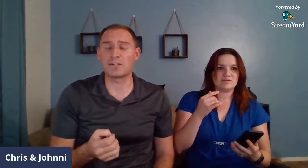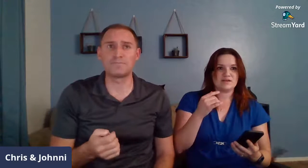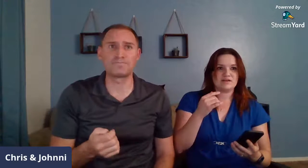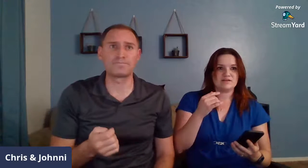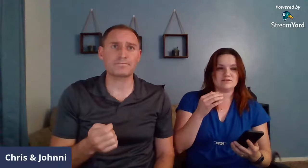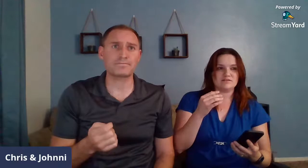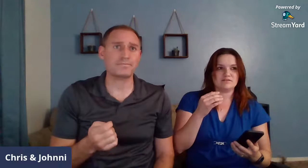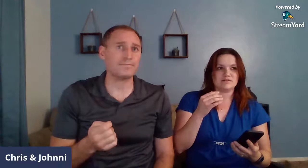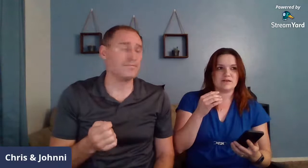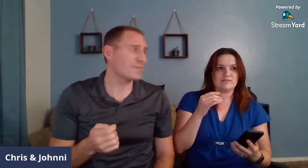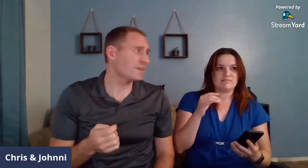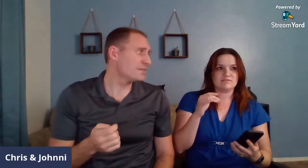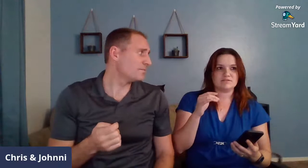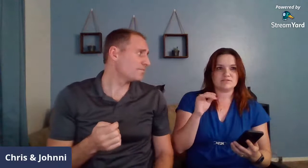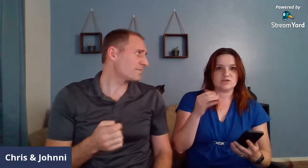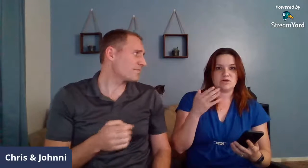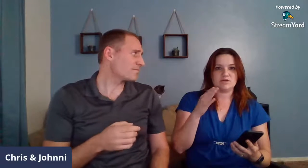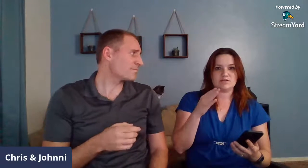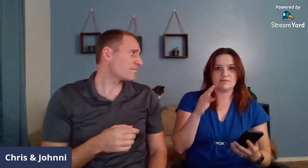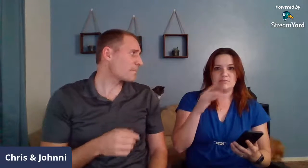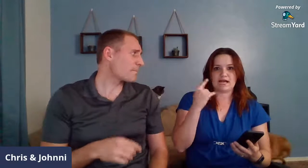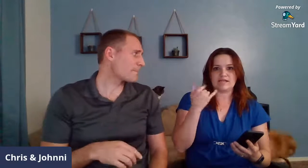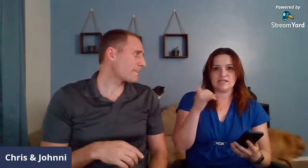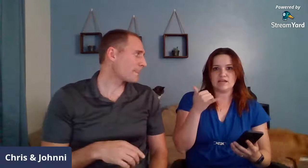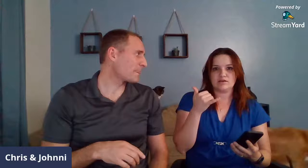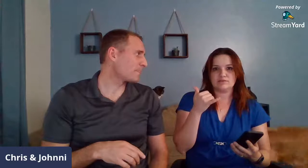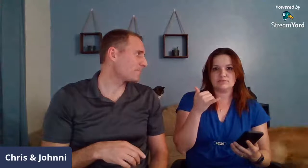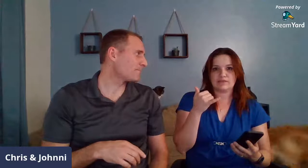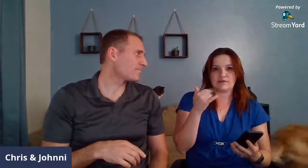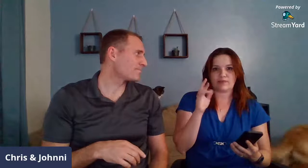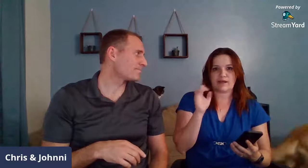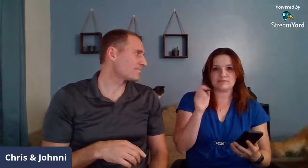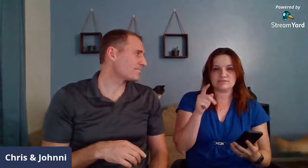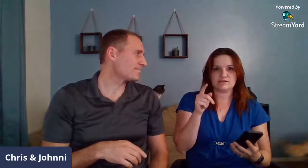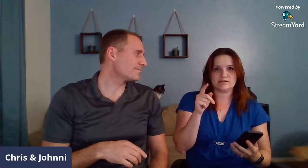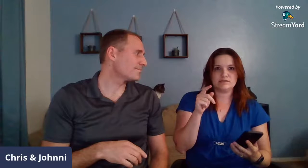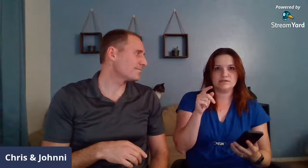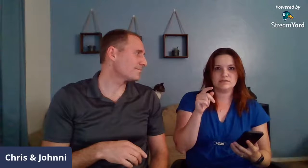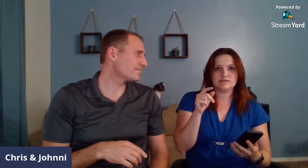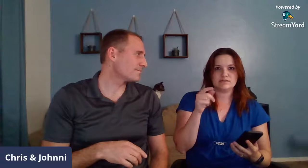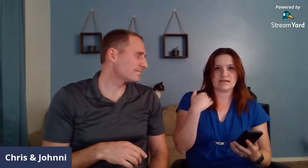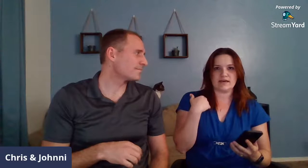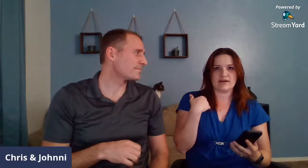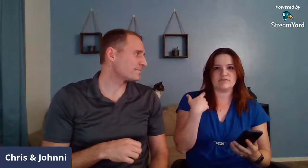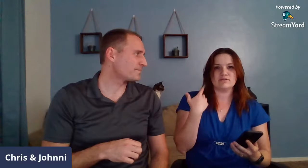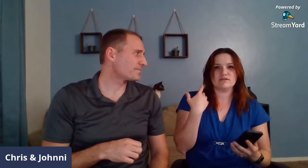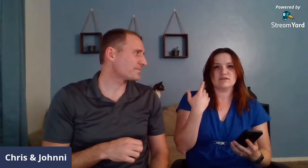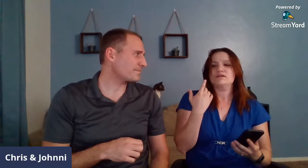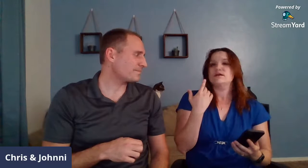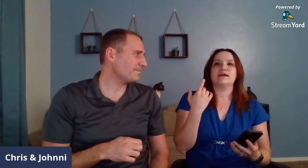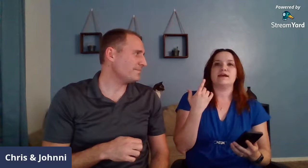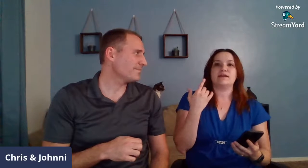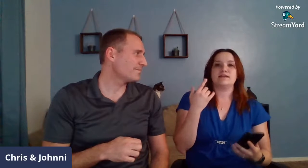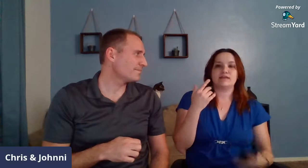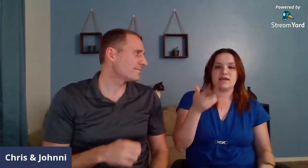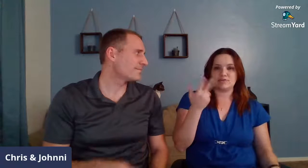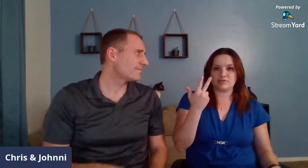so, that song, the Black and Yellow, that rap song that they have, and they had 3